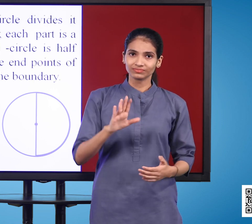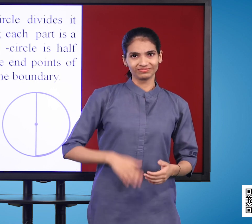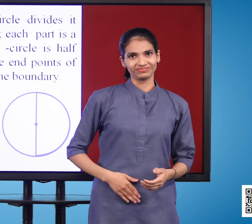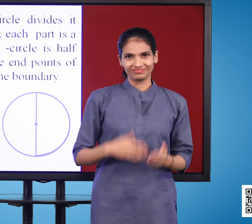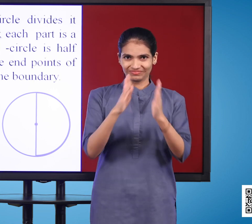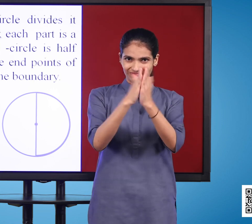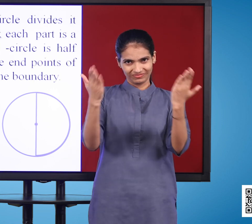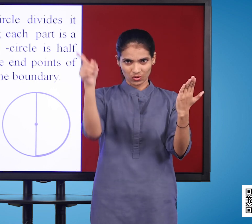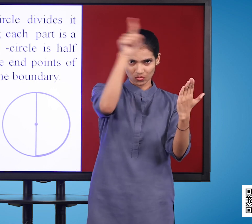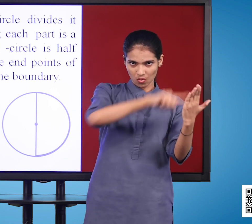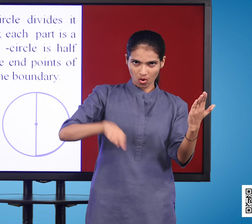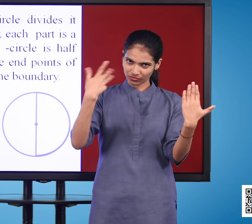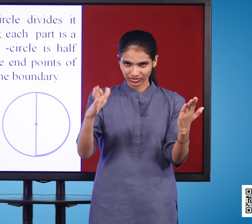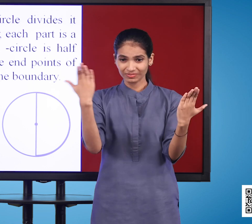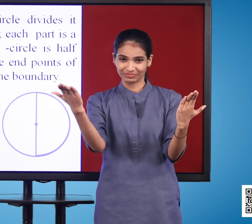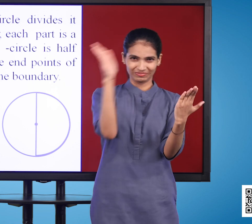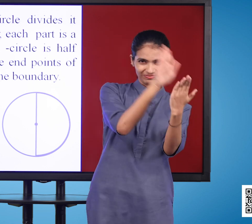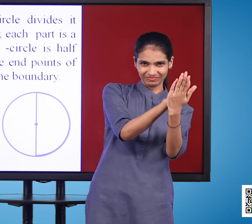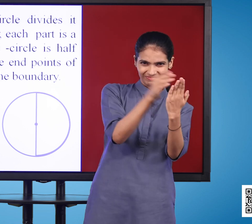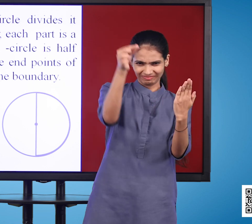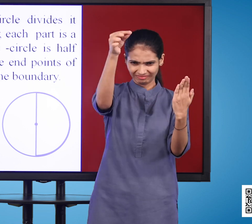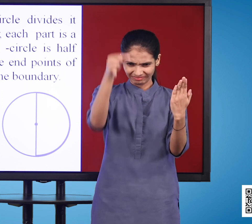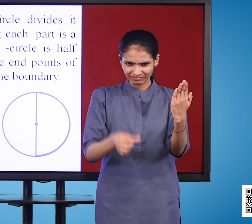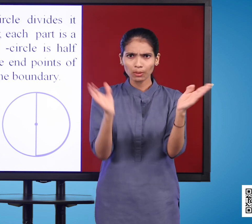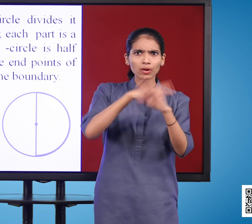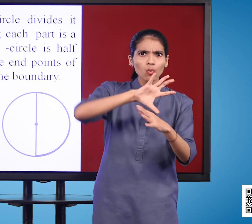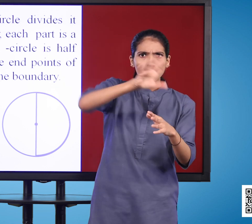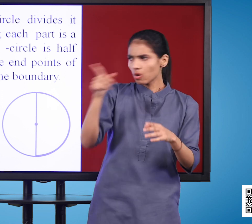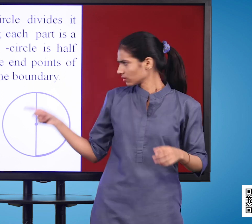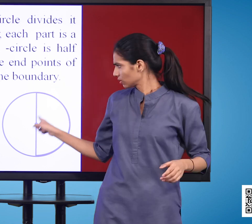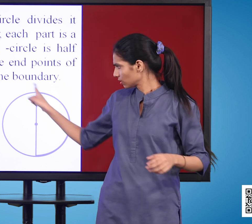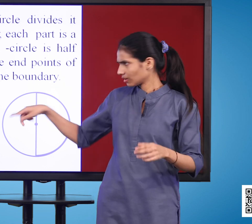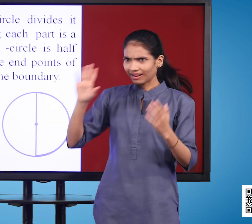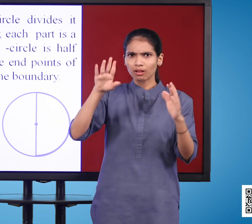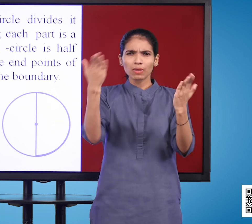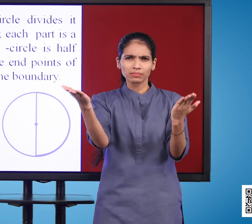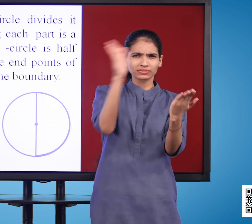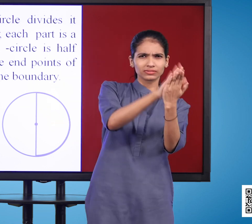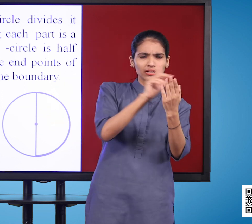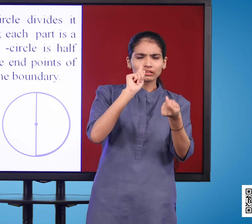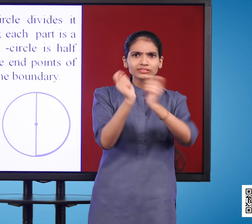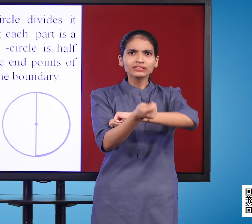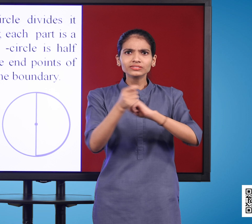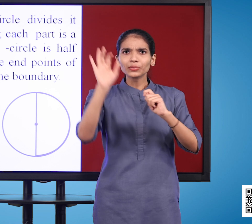A diameter of a circle divides it into two equal parts. Each part is a